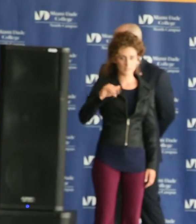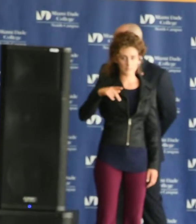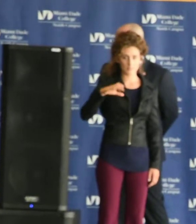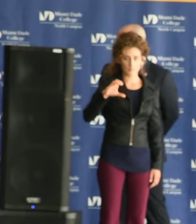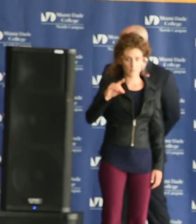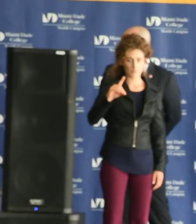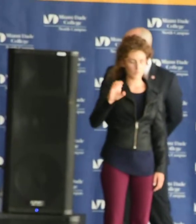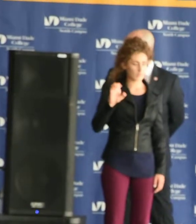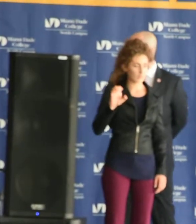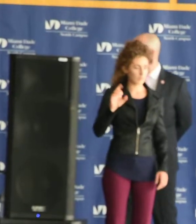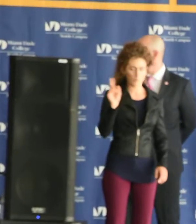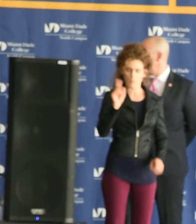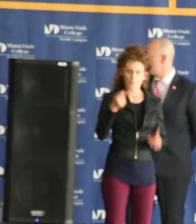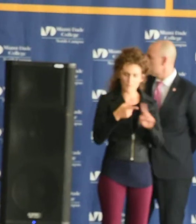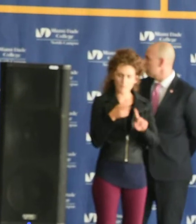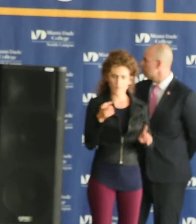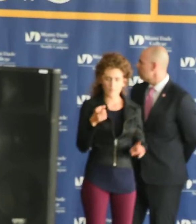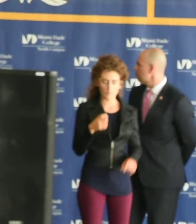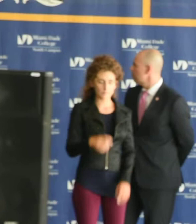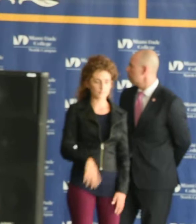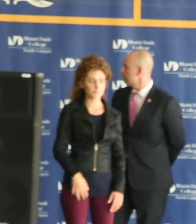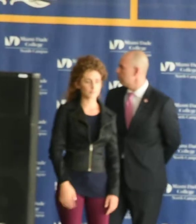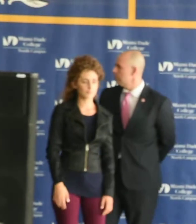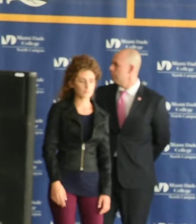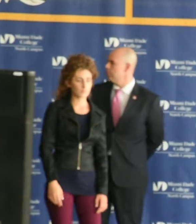Someone talked about the civil rights era.